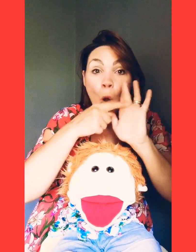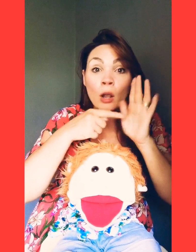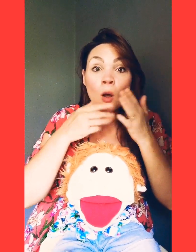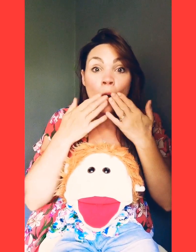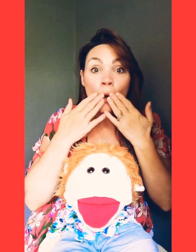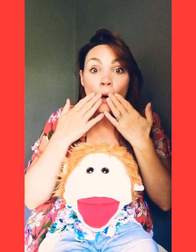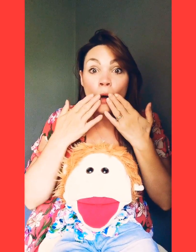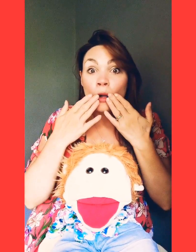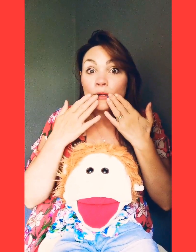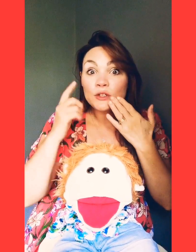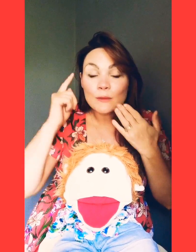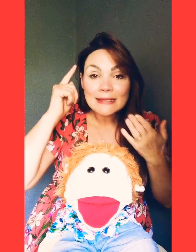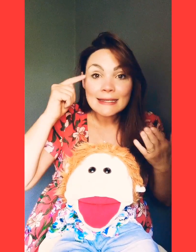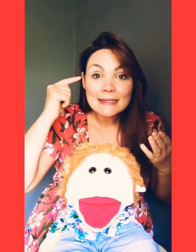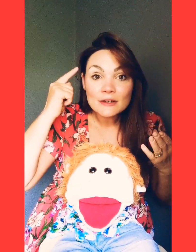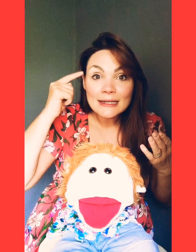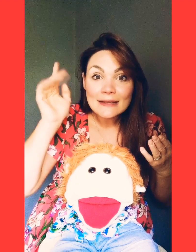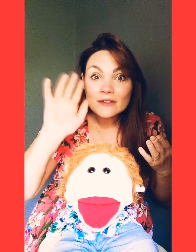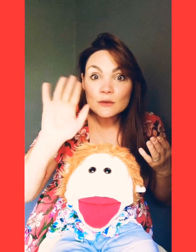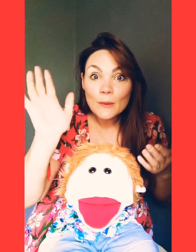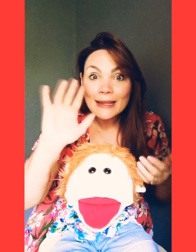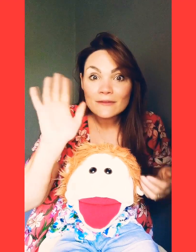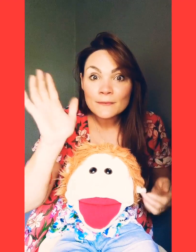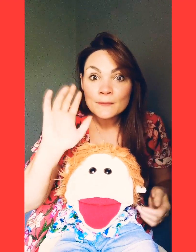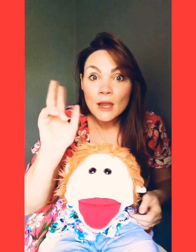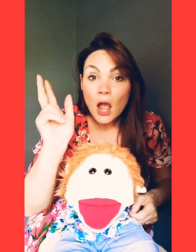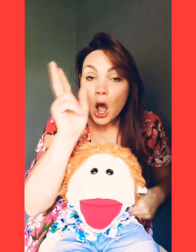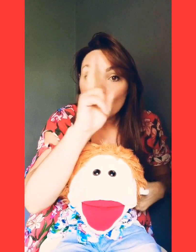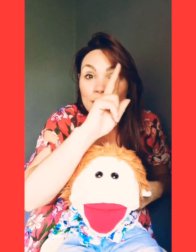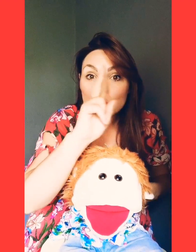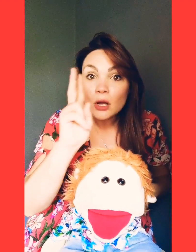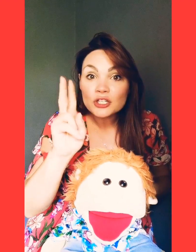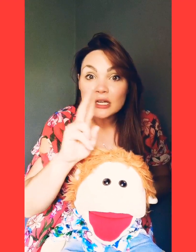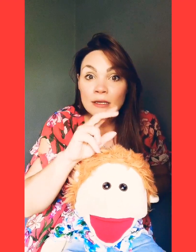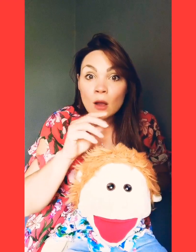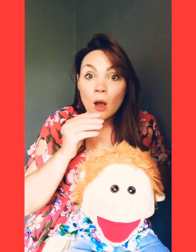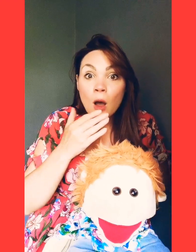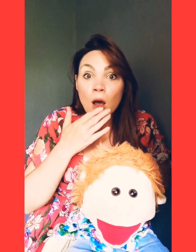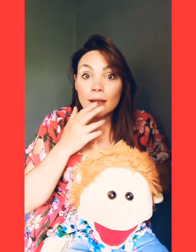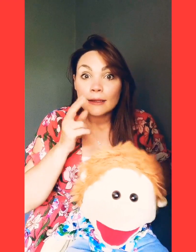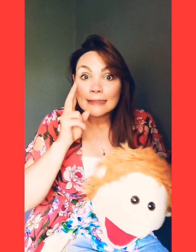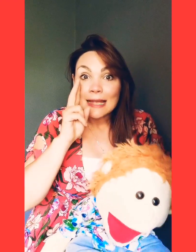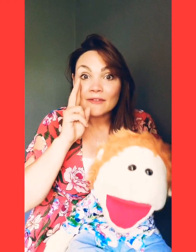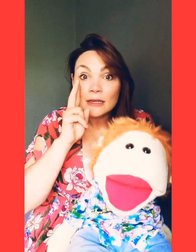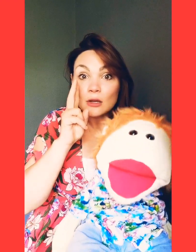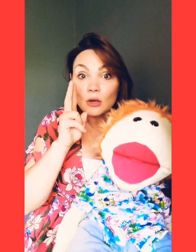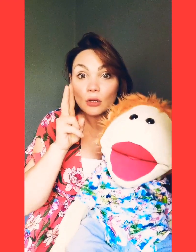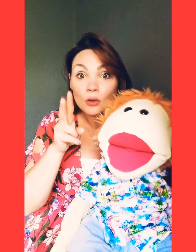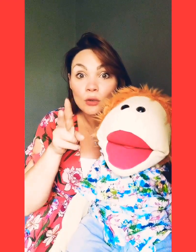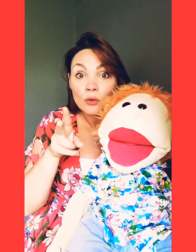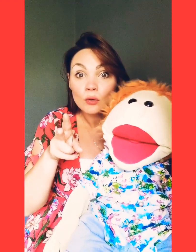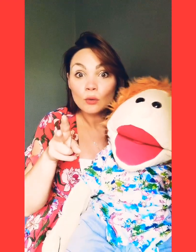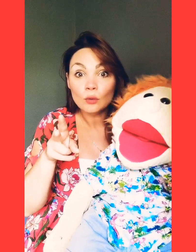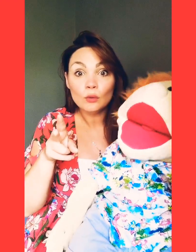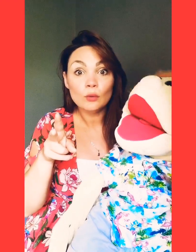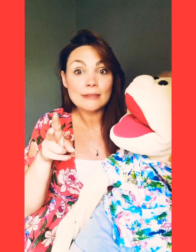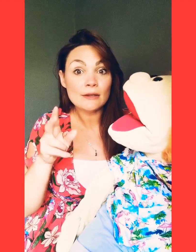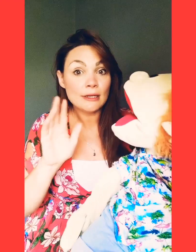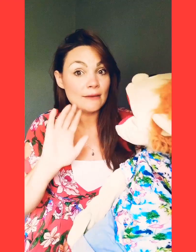Jack! Do we think he's going to give us a wave? Are we watching? Oh, he's having a look. Ooh, is he going to give